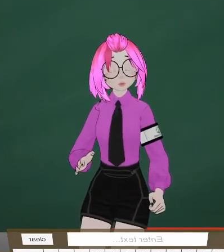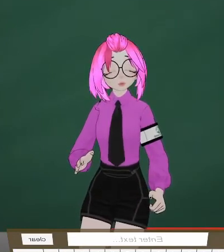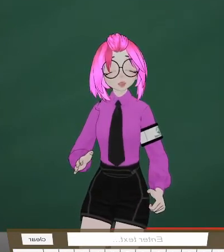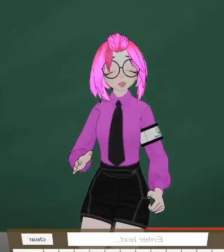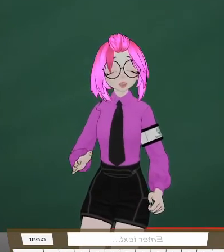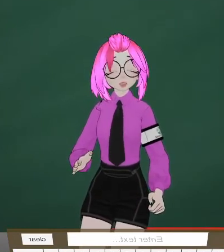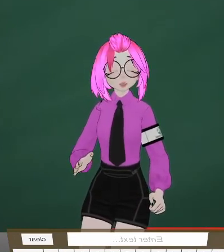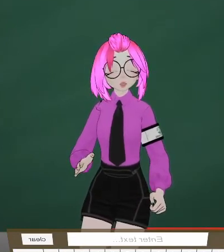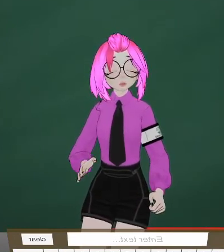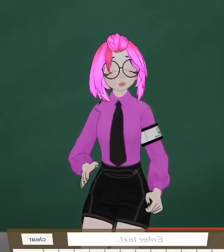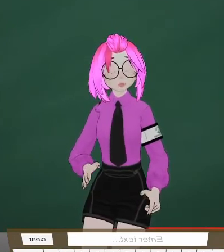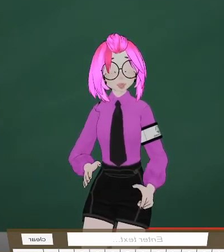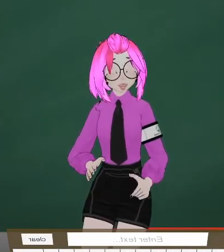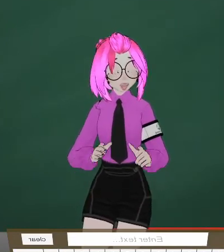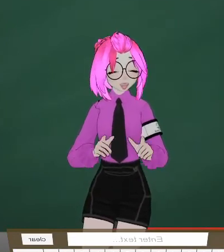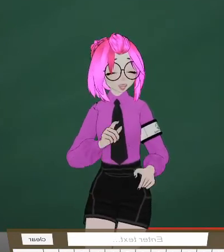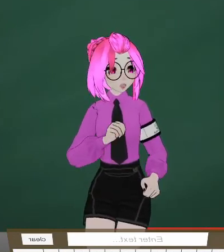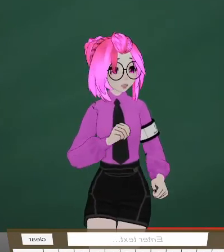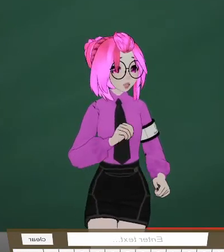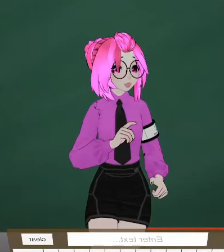cammy says no no no okay kw you have a question